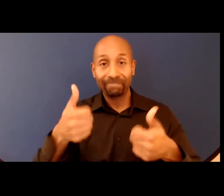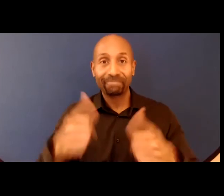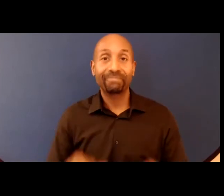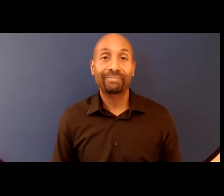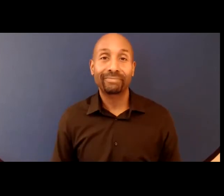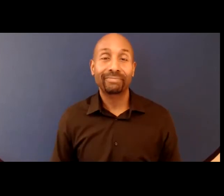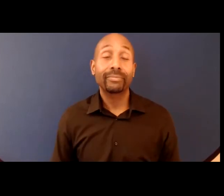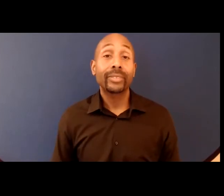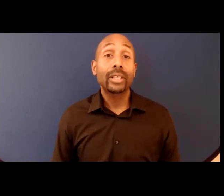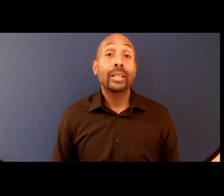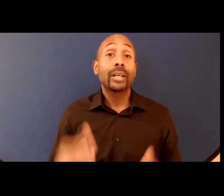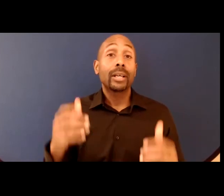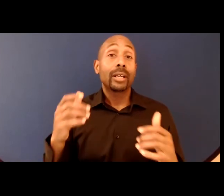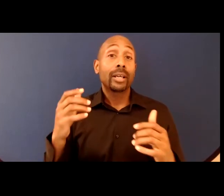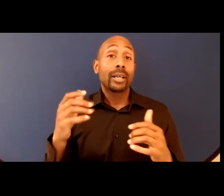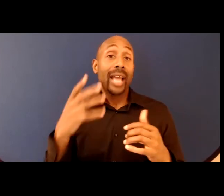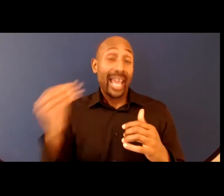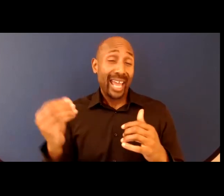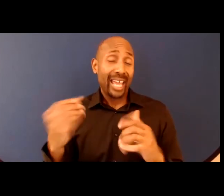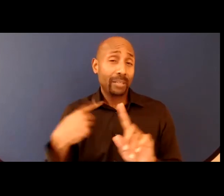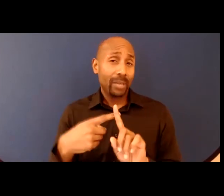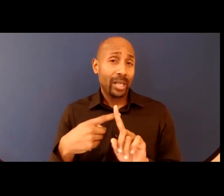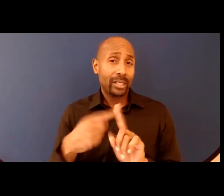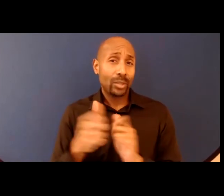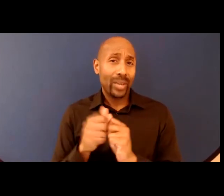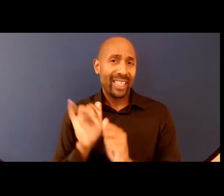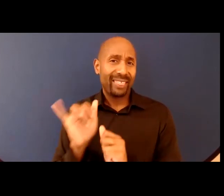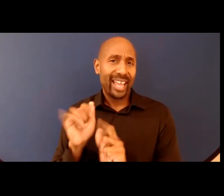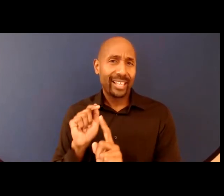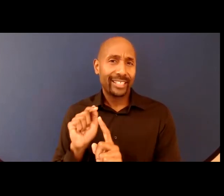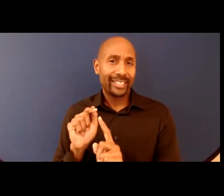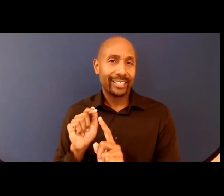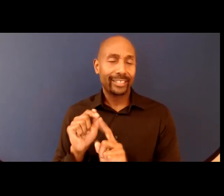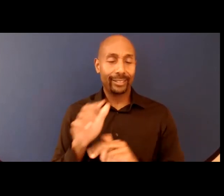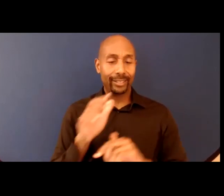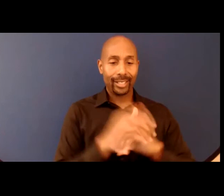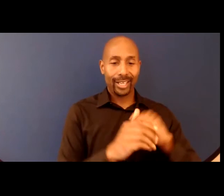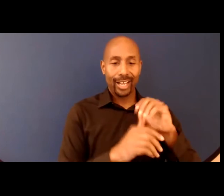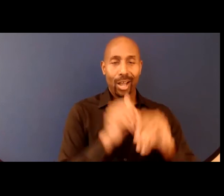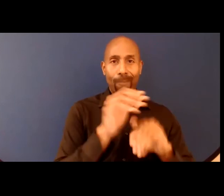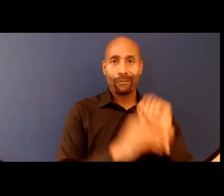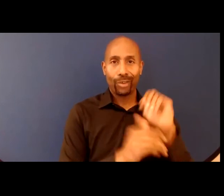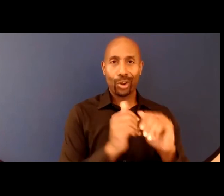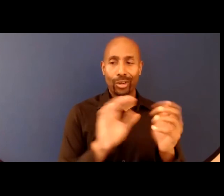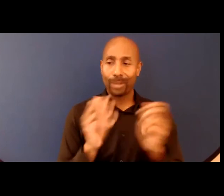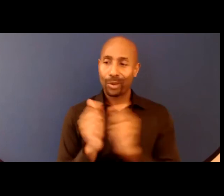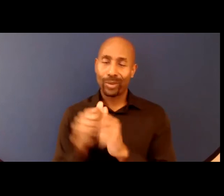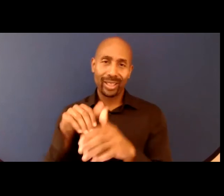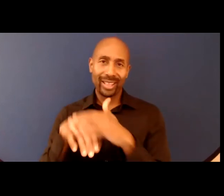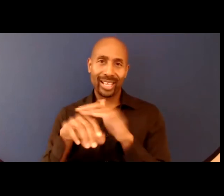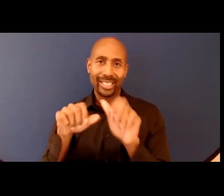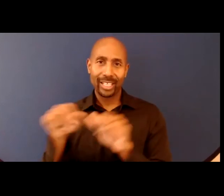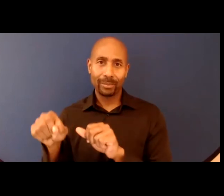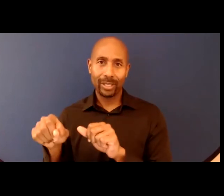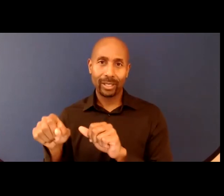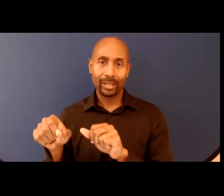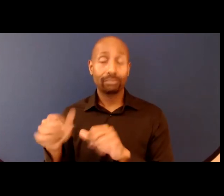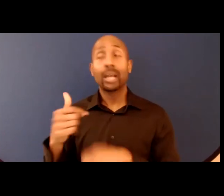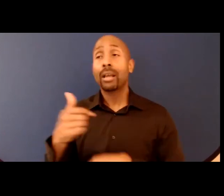speaking about that, there is, again, comfort versus accessibility, right? I'm